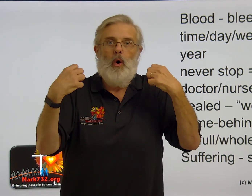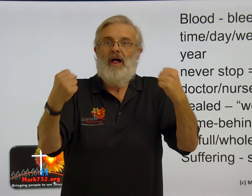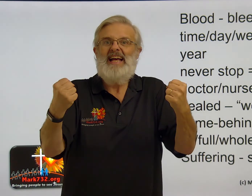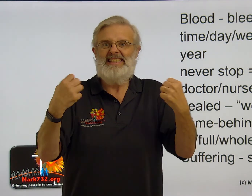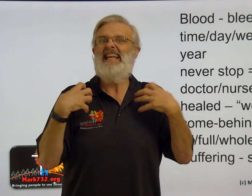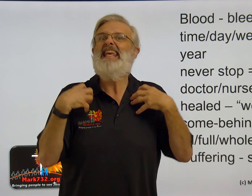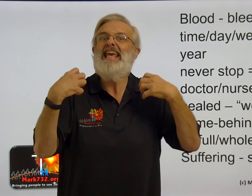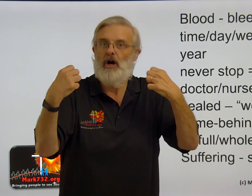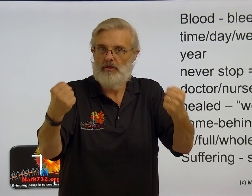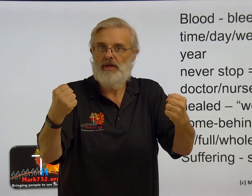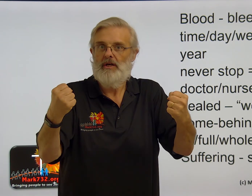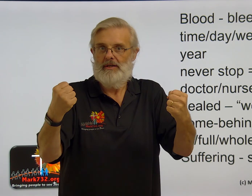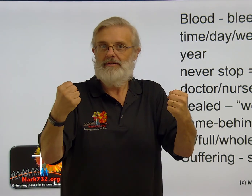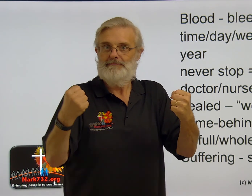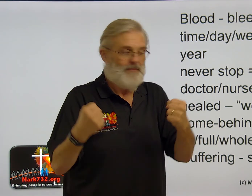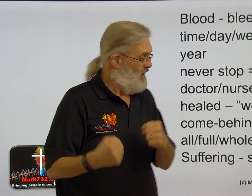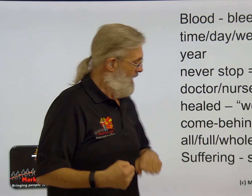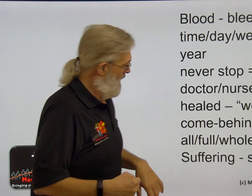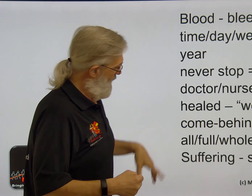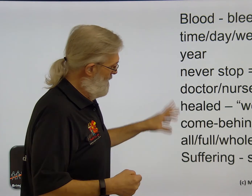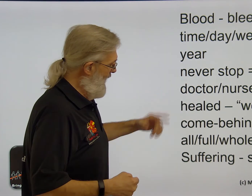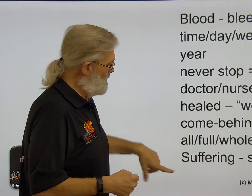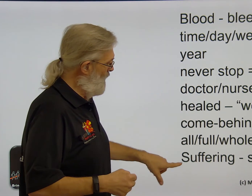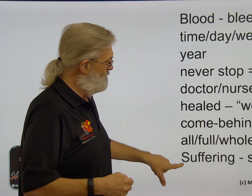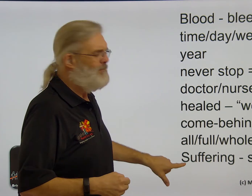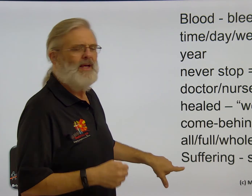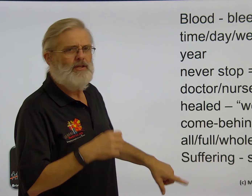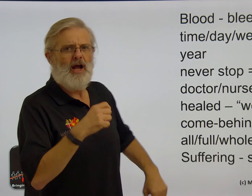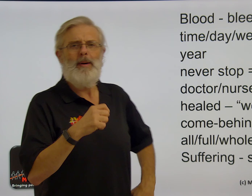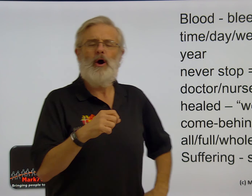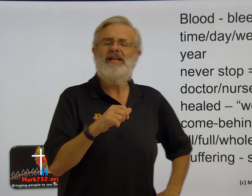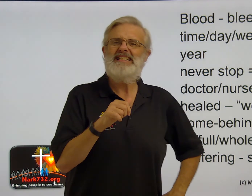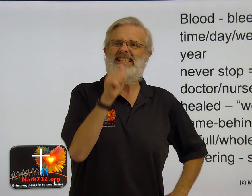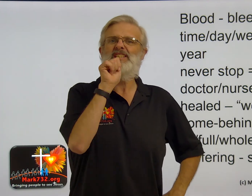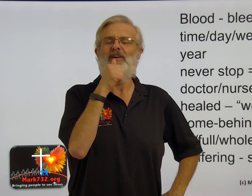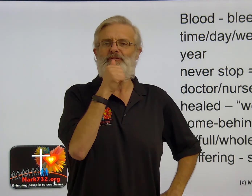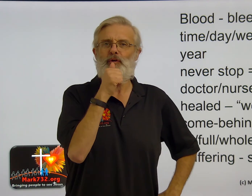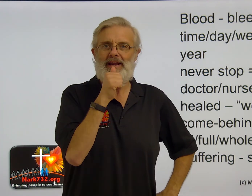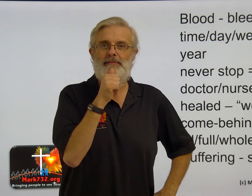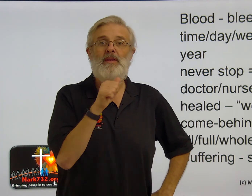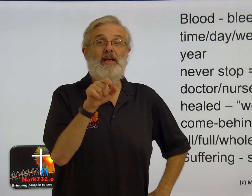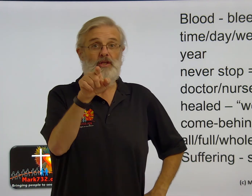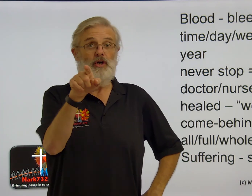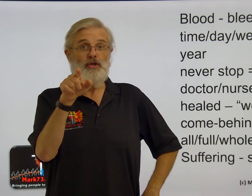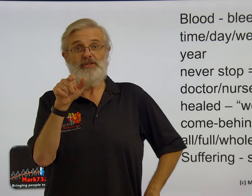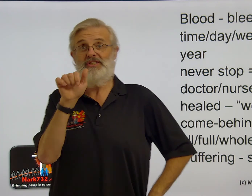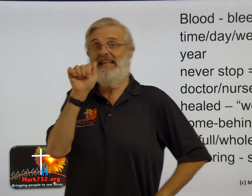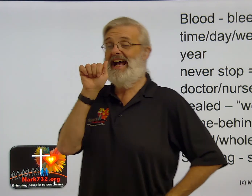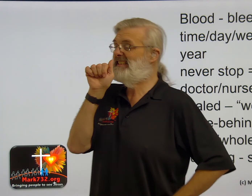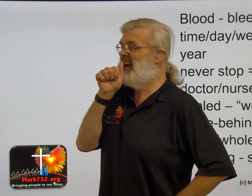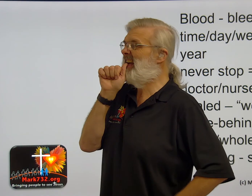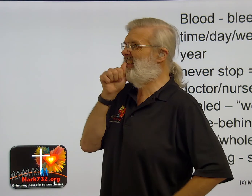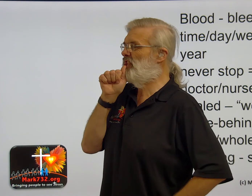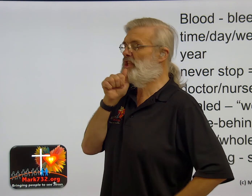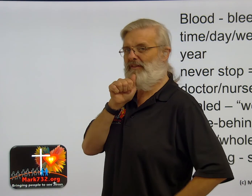in healed. Last one. Talk about suffering. You'll see that sign